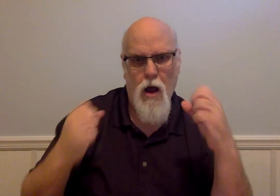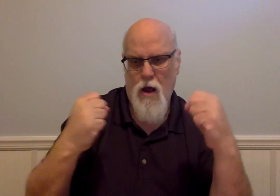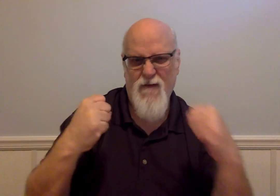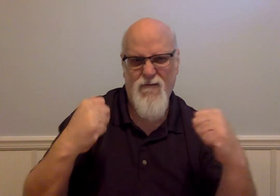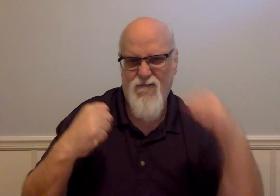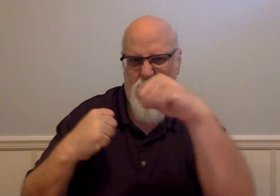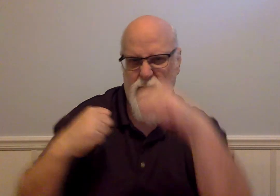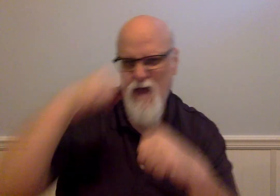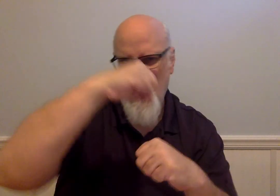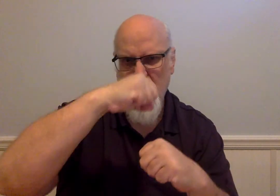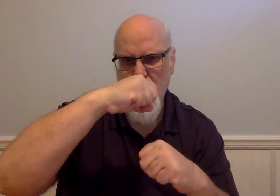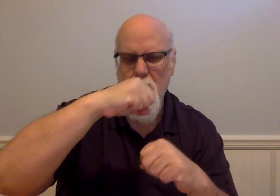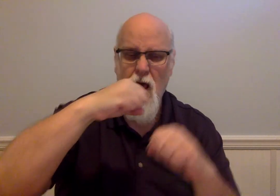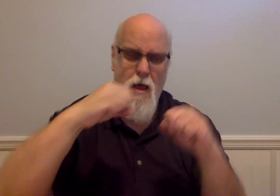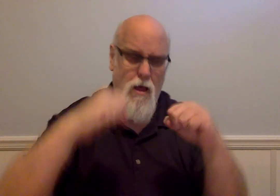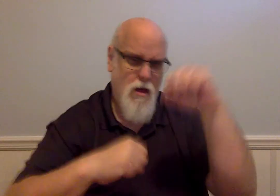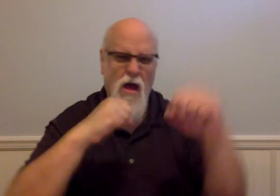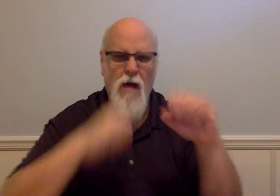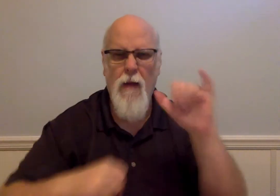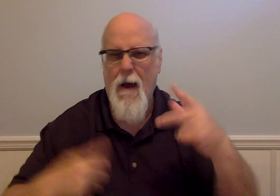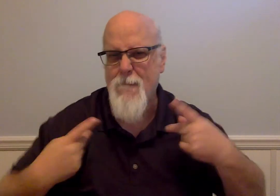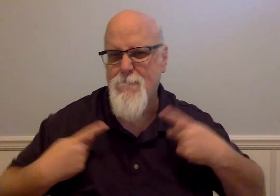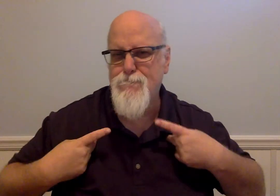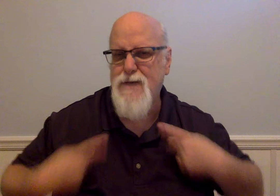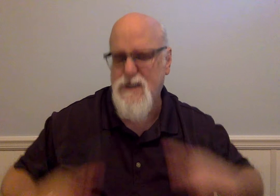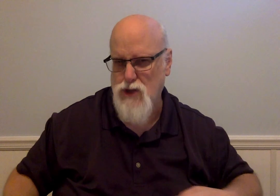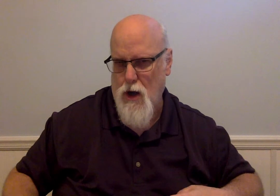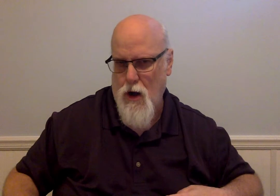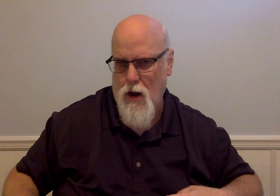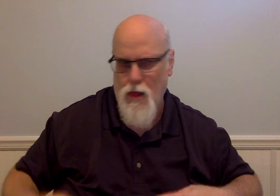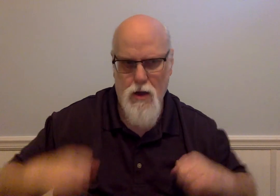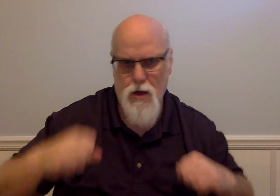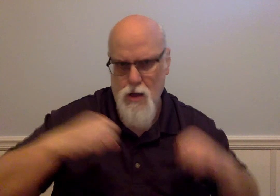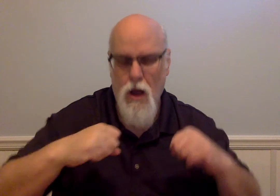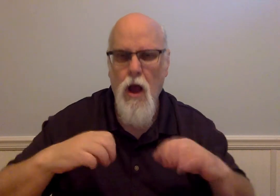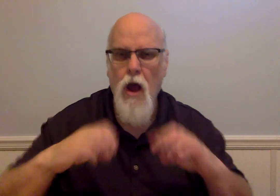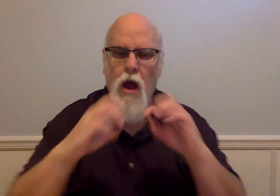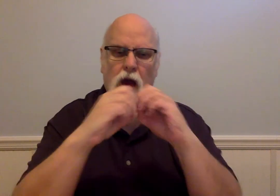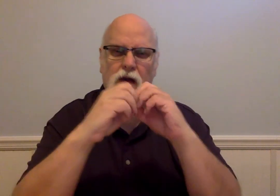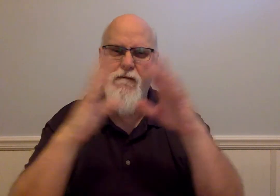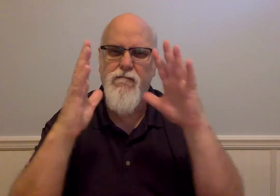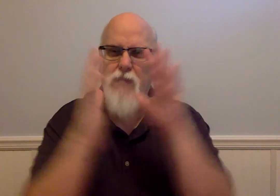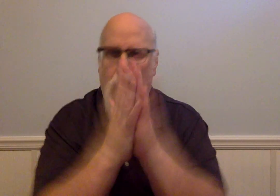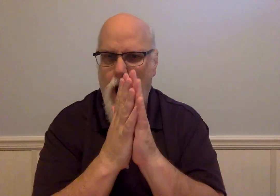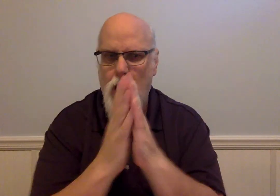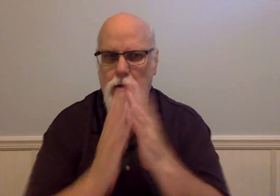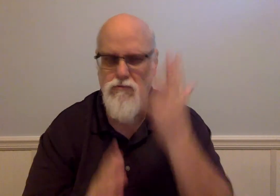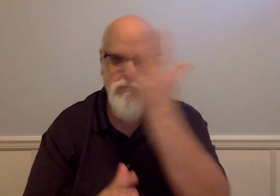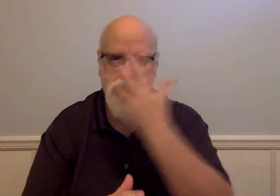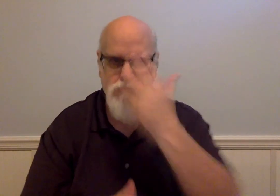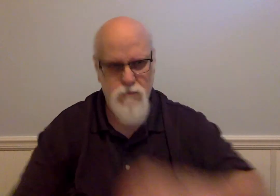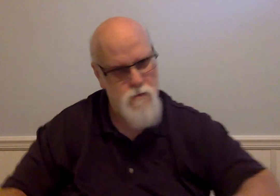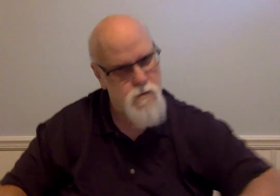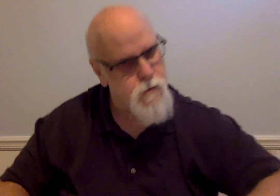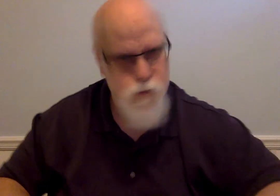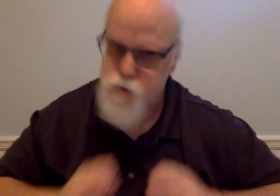it's not a physical altercation. That would be a physical fight. And so this is more like of a blow up.